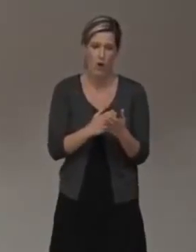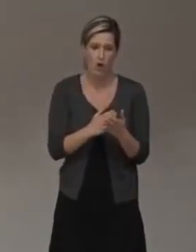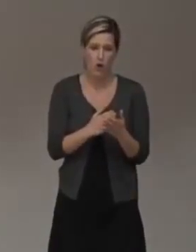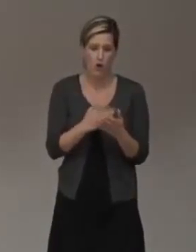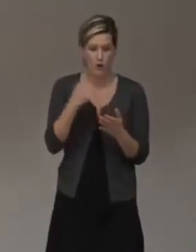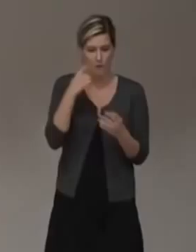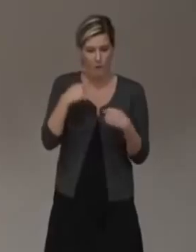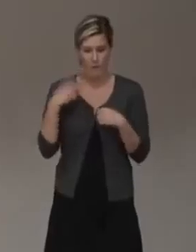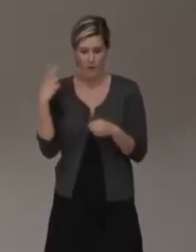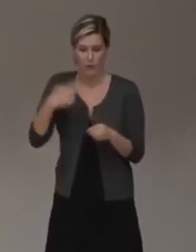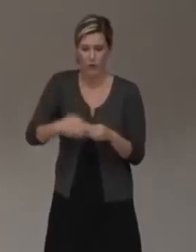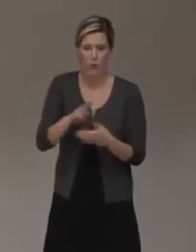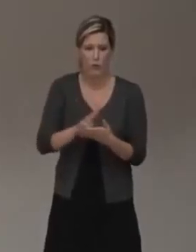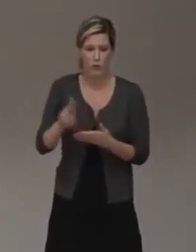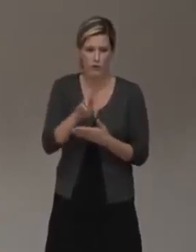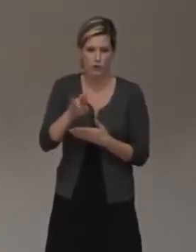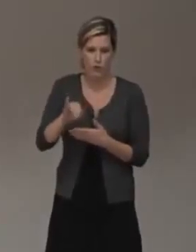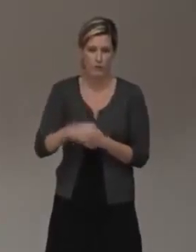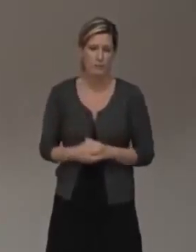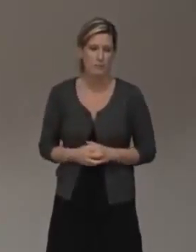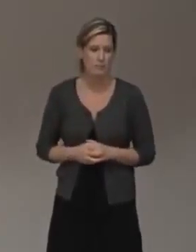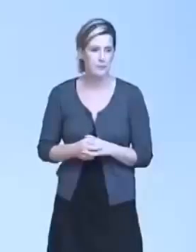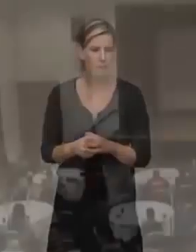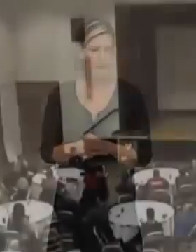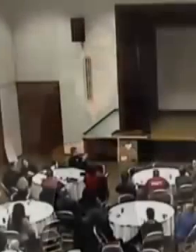coming here to the University of Rhode Island.